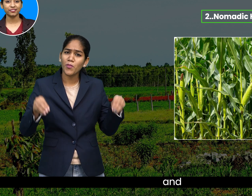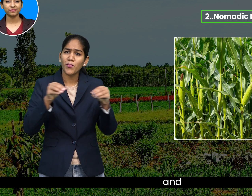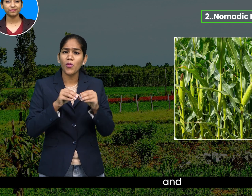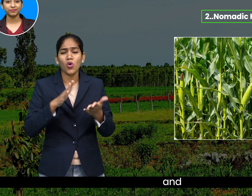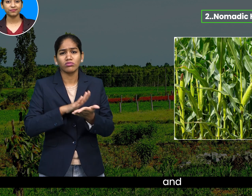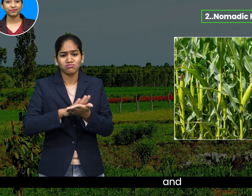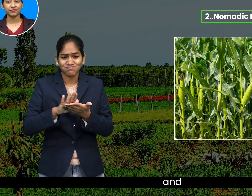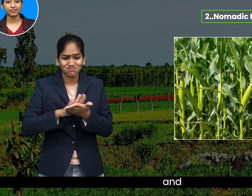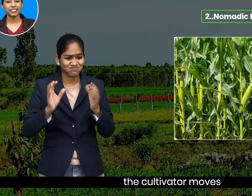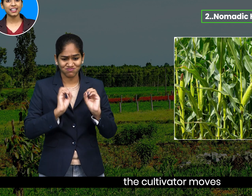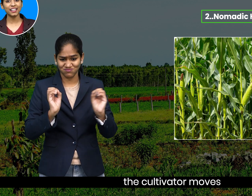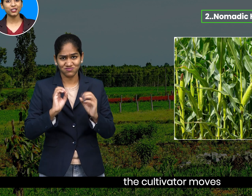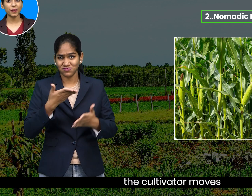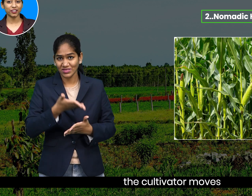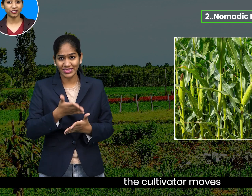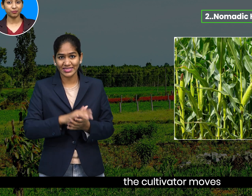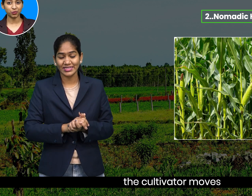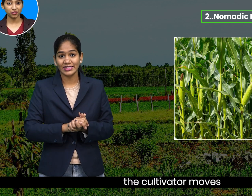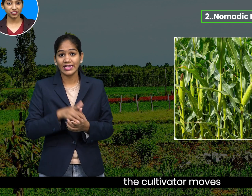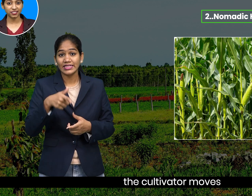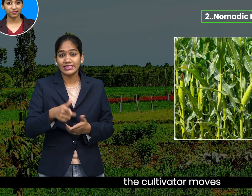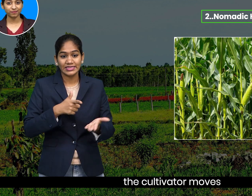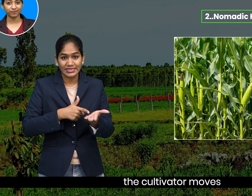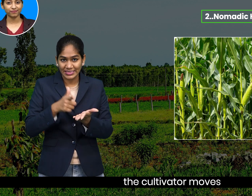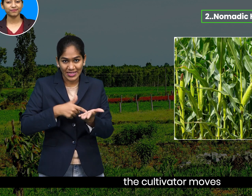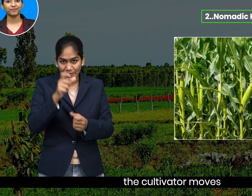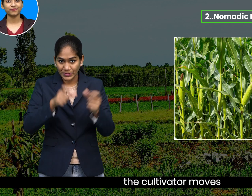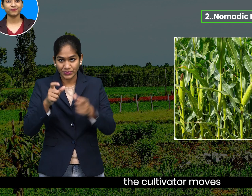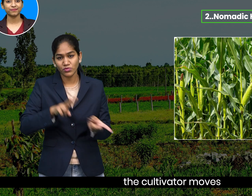and the cultivator moves